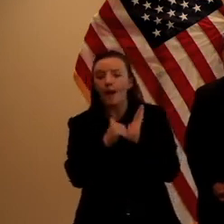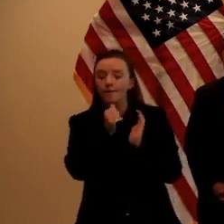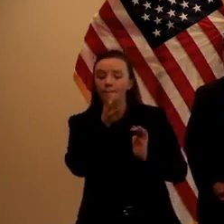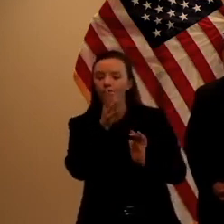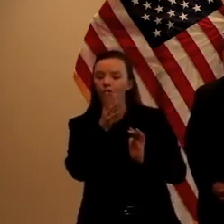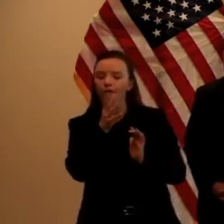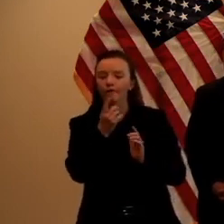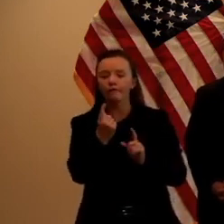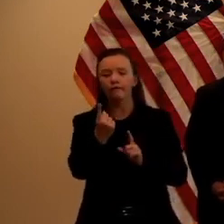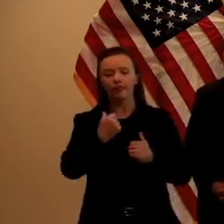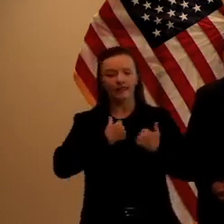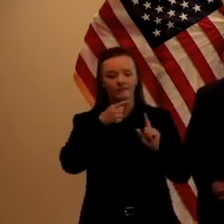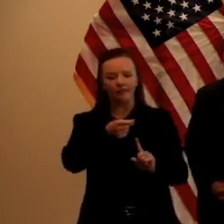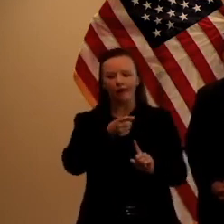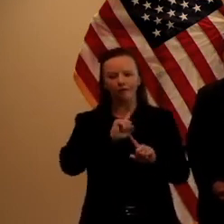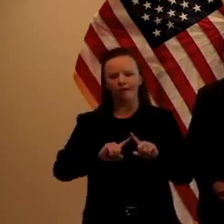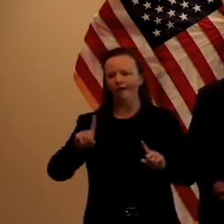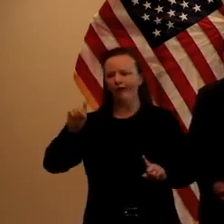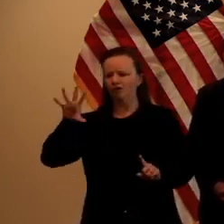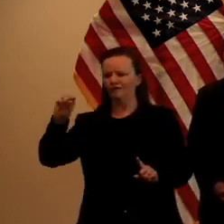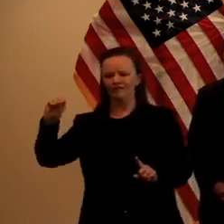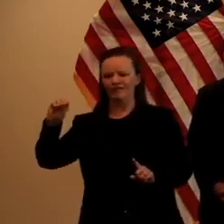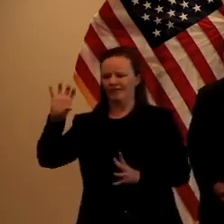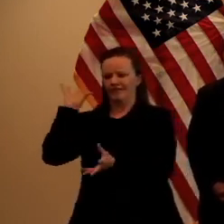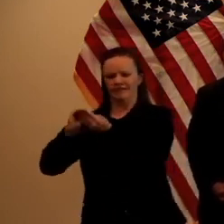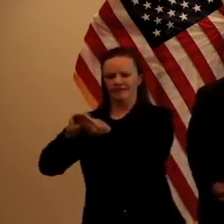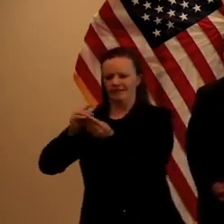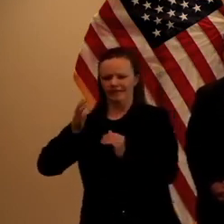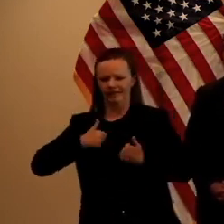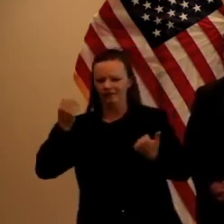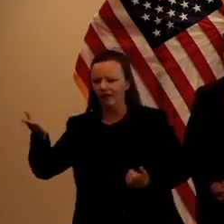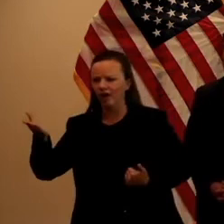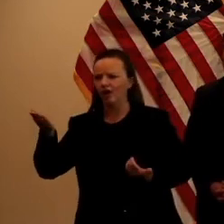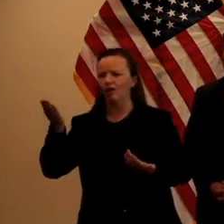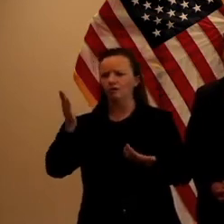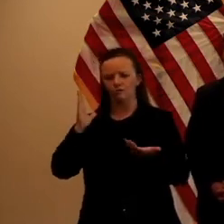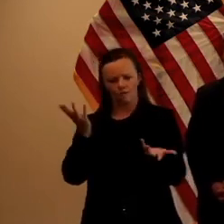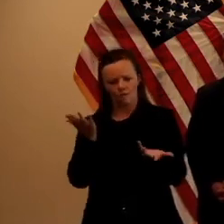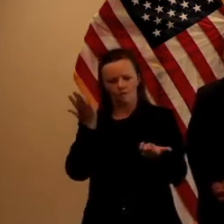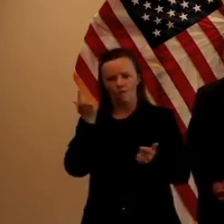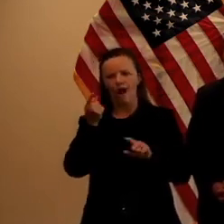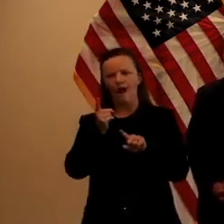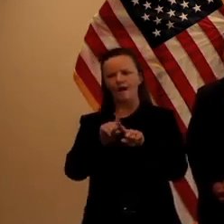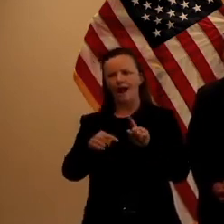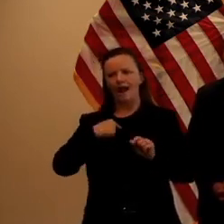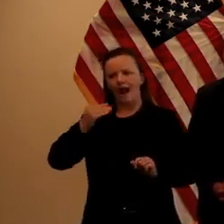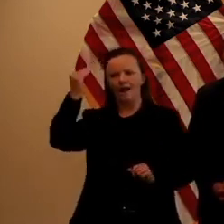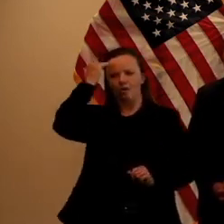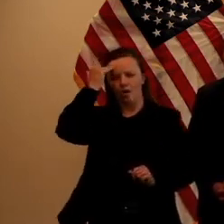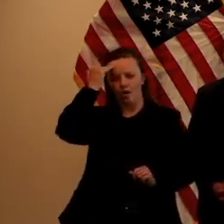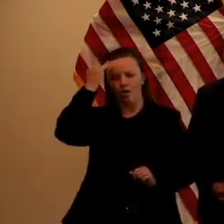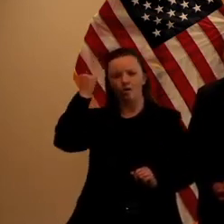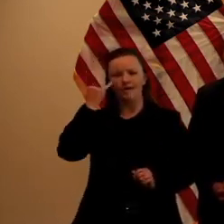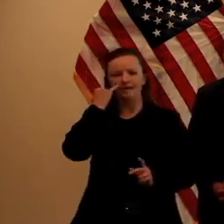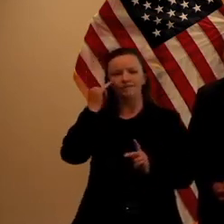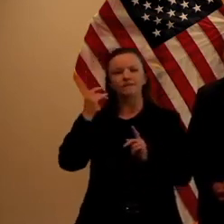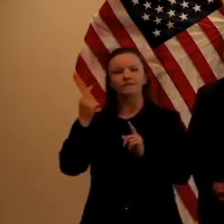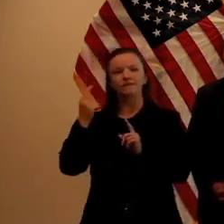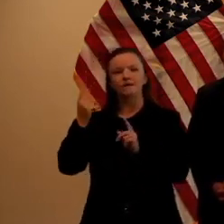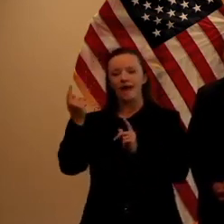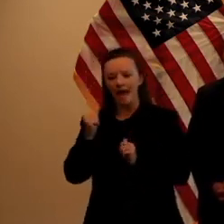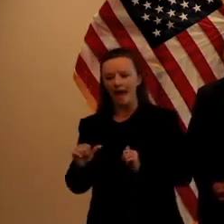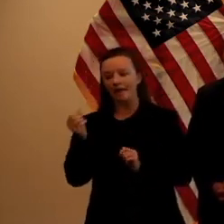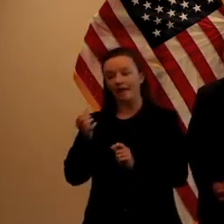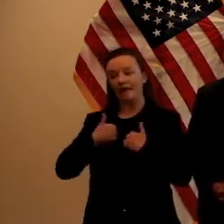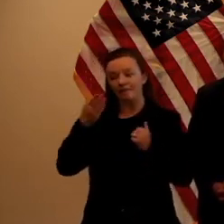Again, my mother is one of perhaps 150 people in this facility. So again, why can't I find out whether there are people in this